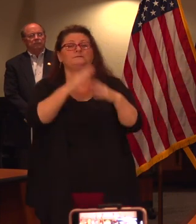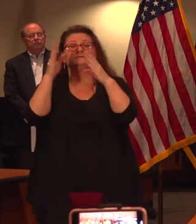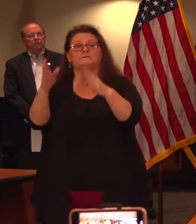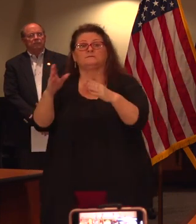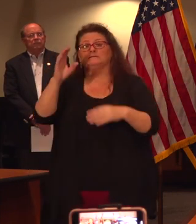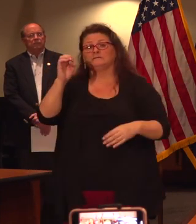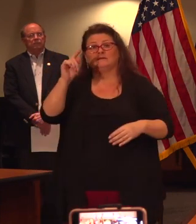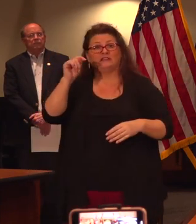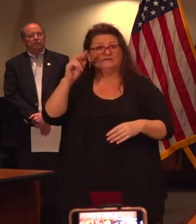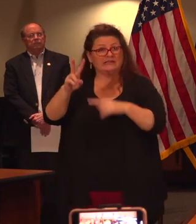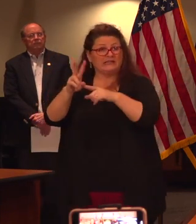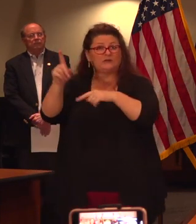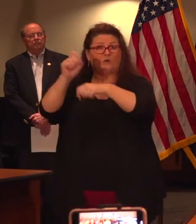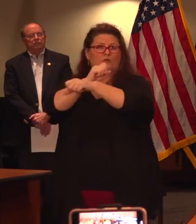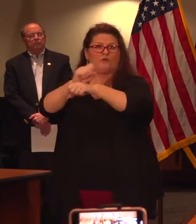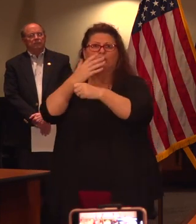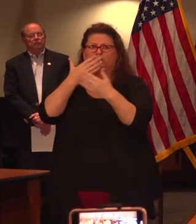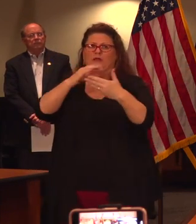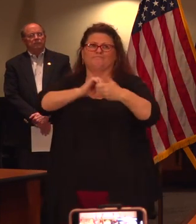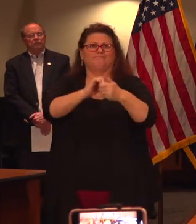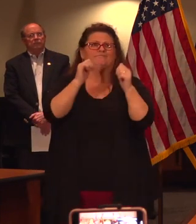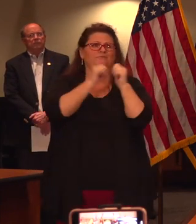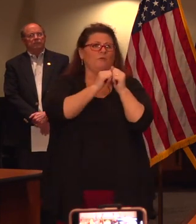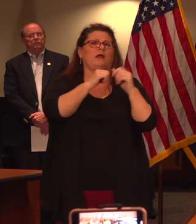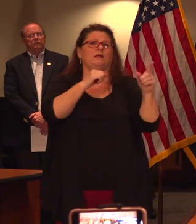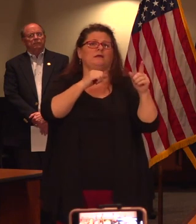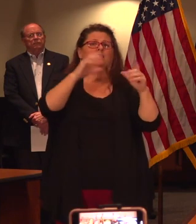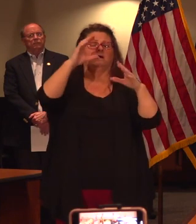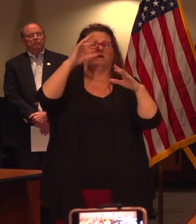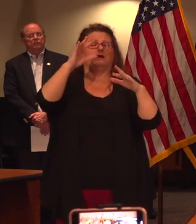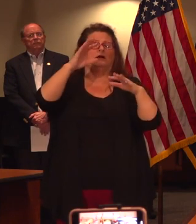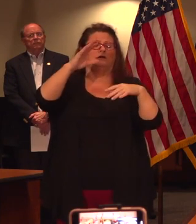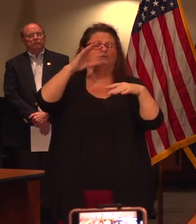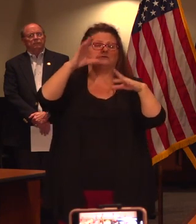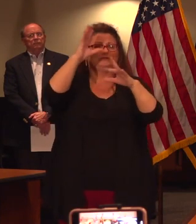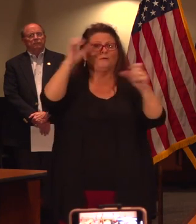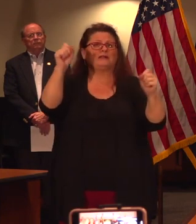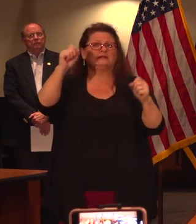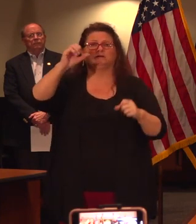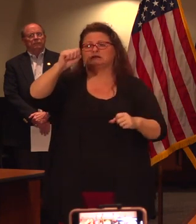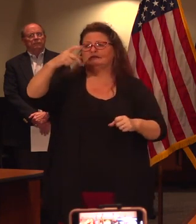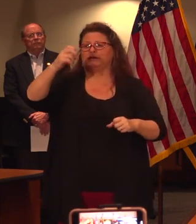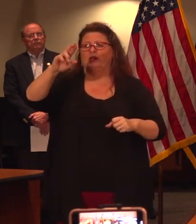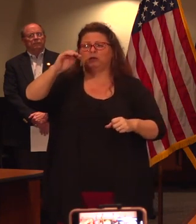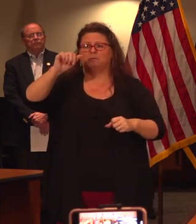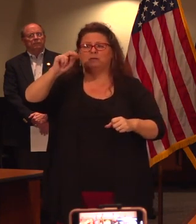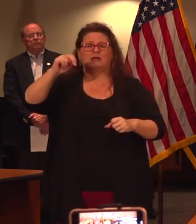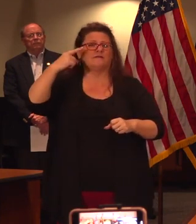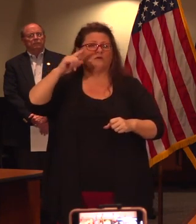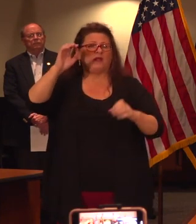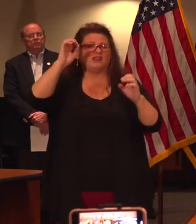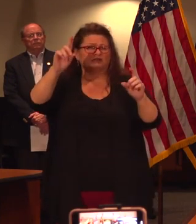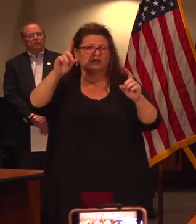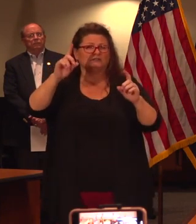Educational television, which we have a great facility there, is highly interested and invigorated in seeing